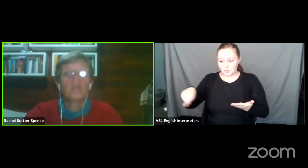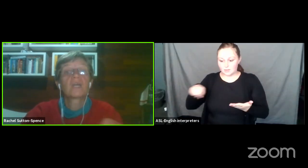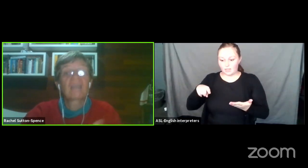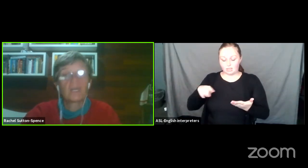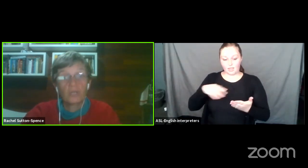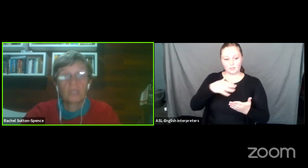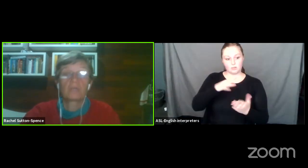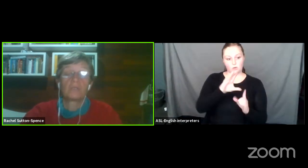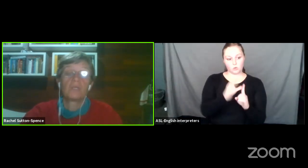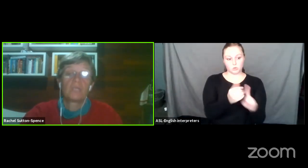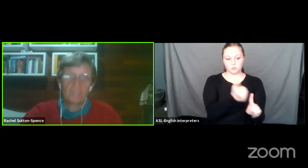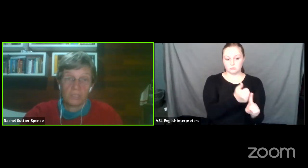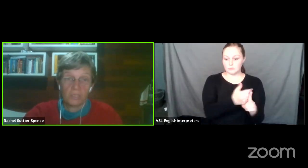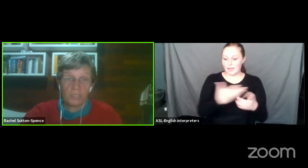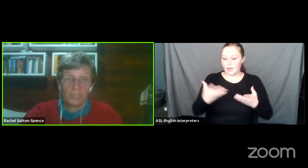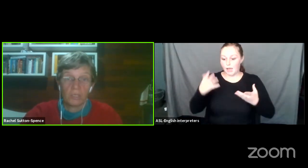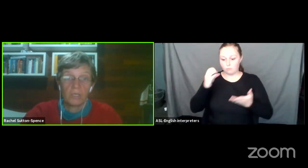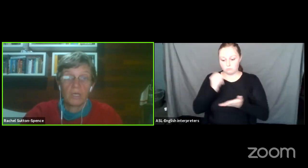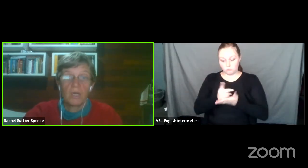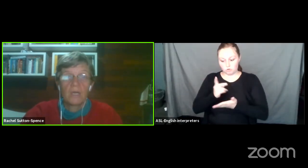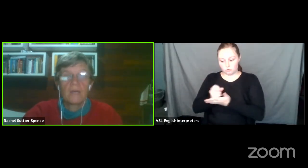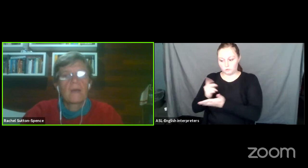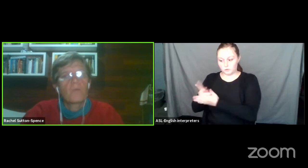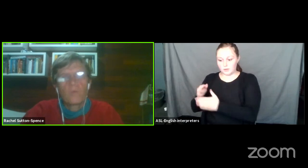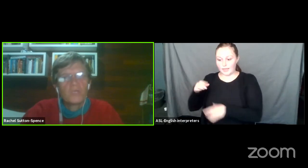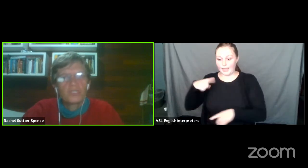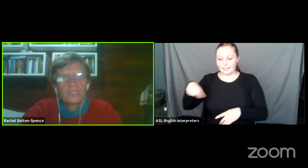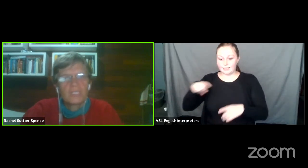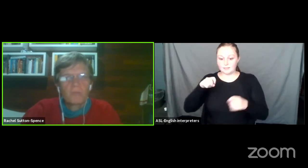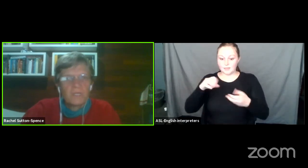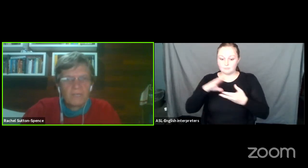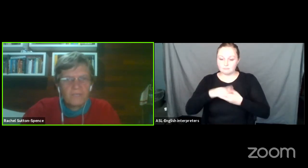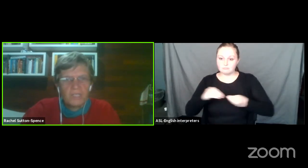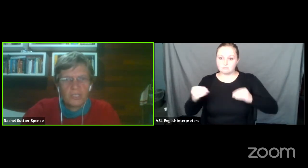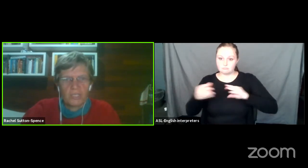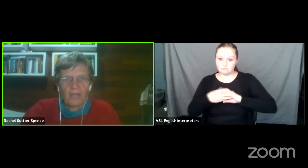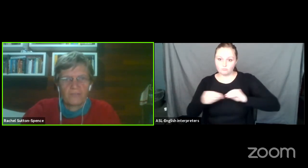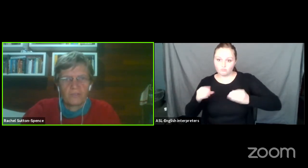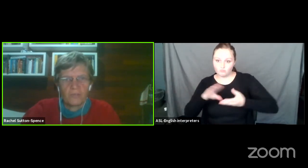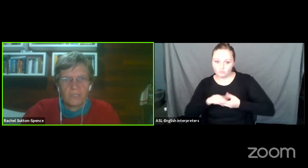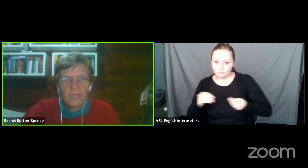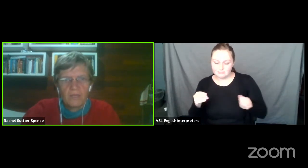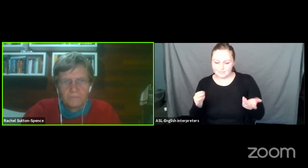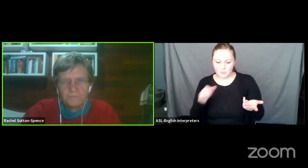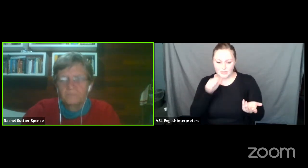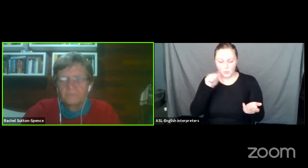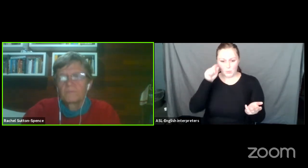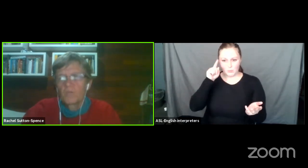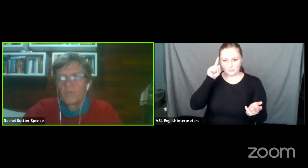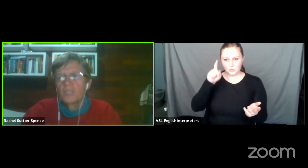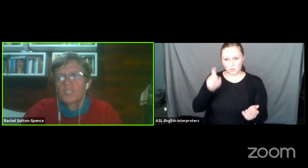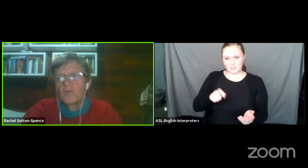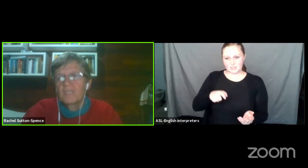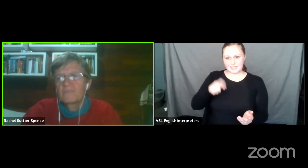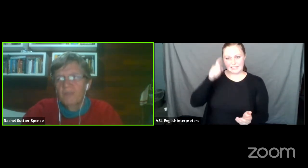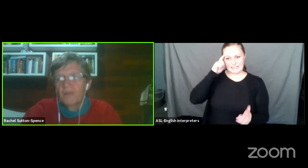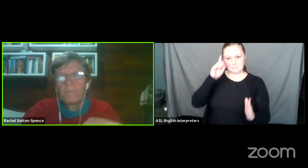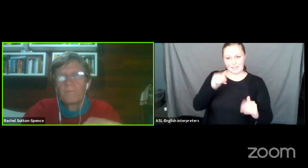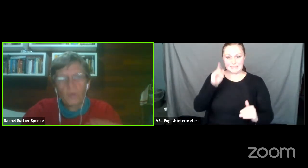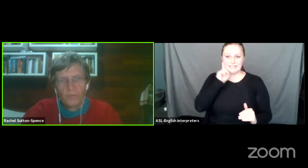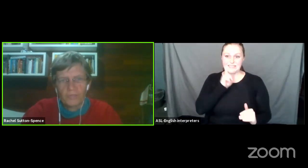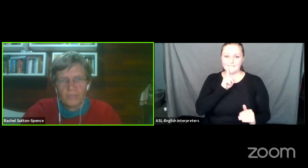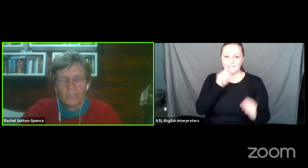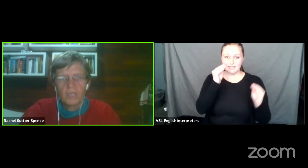approved canonical literature. We shouldn't expect deaf teachers to have to do this either. So it's